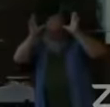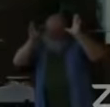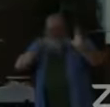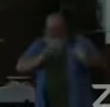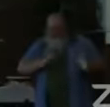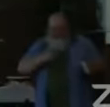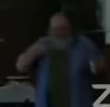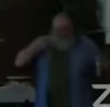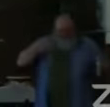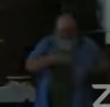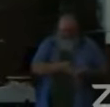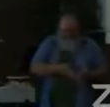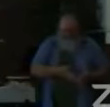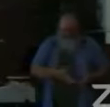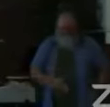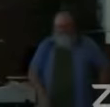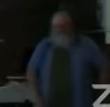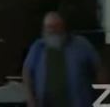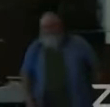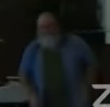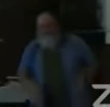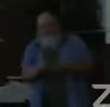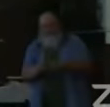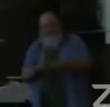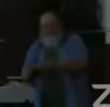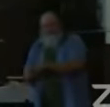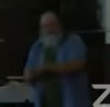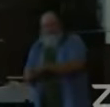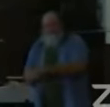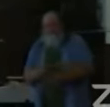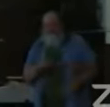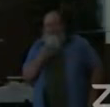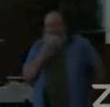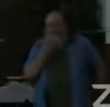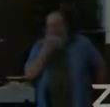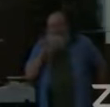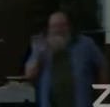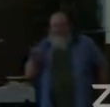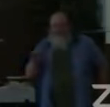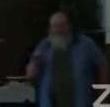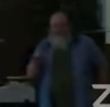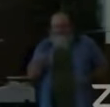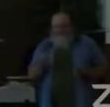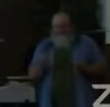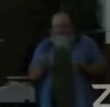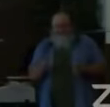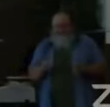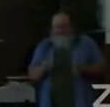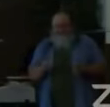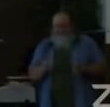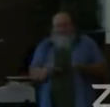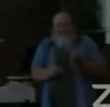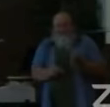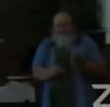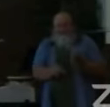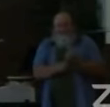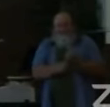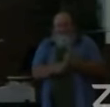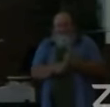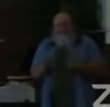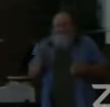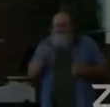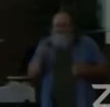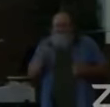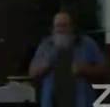You know what I'm saying? So if bad stuff happens, we want to see good stuff come out of it. Well, what does our text say?